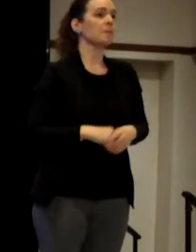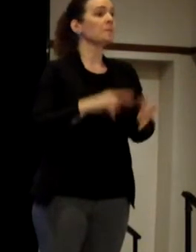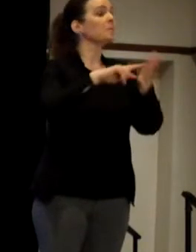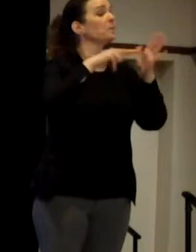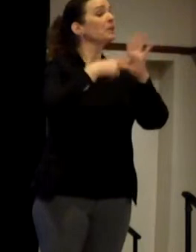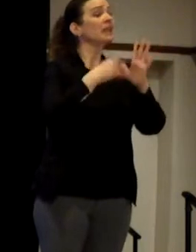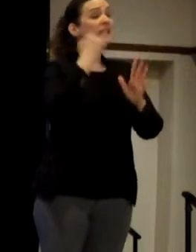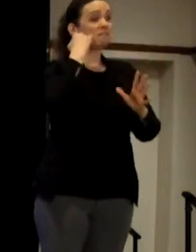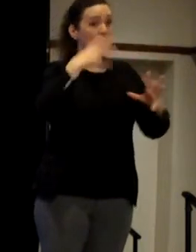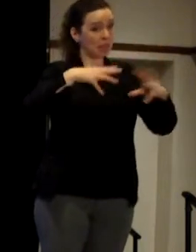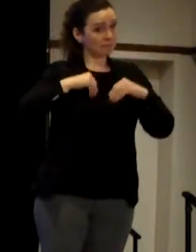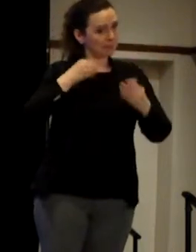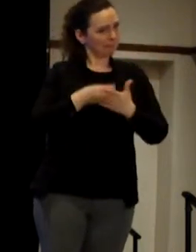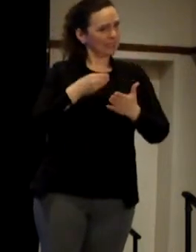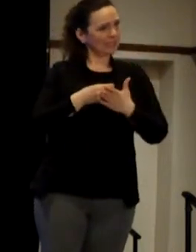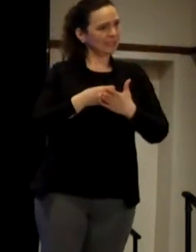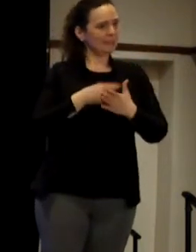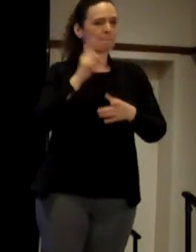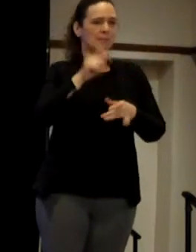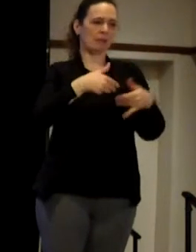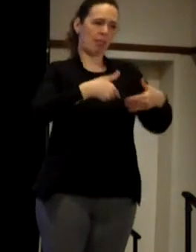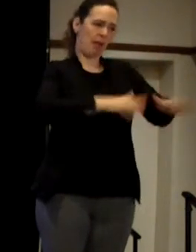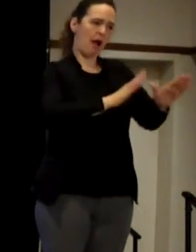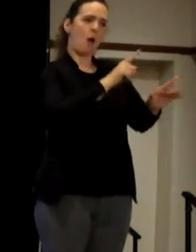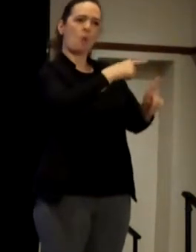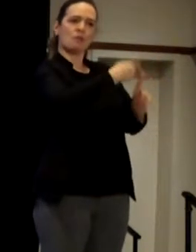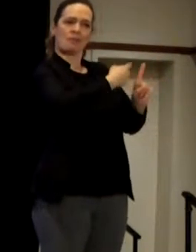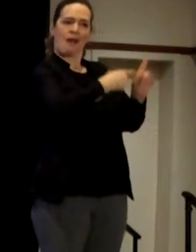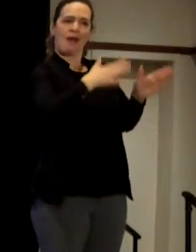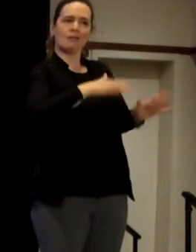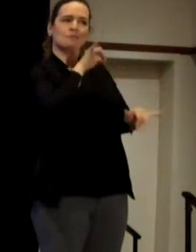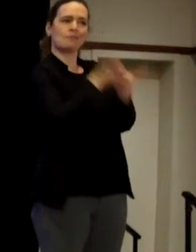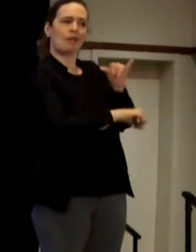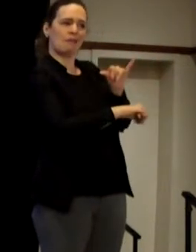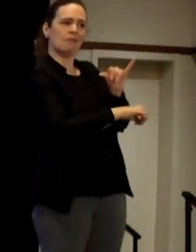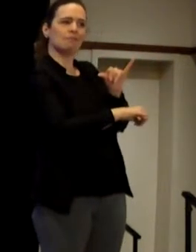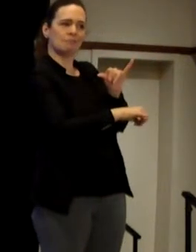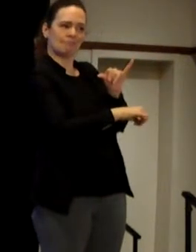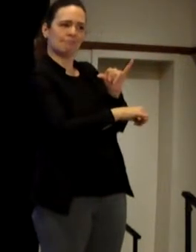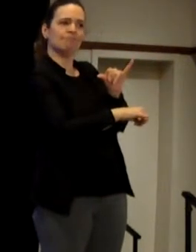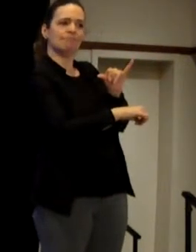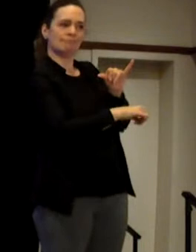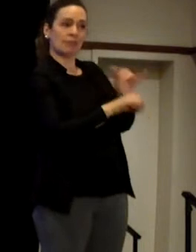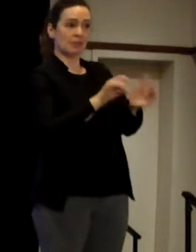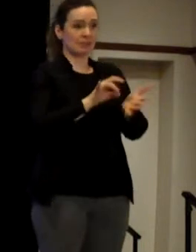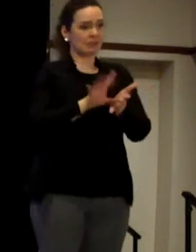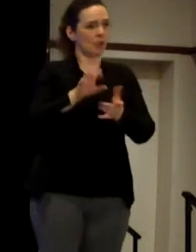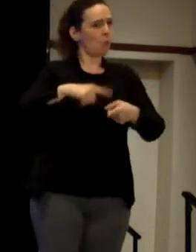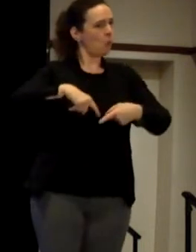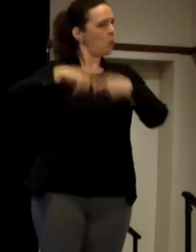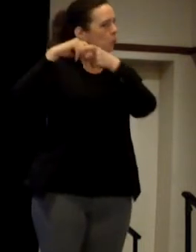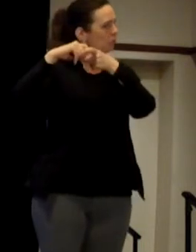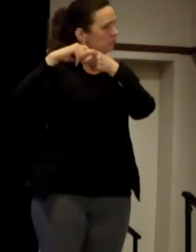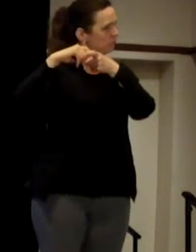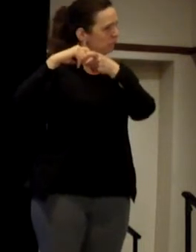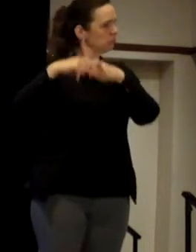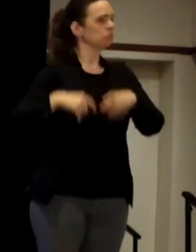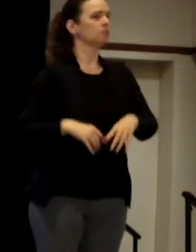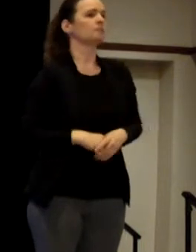there will be a 3-month moratorium on evictions. So you can get up to $5,000 per unit